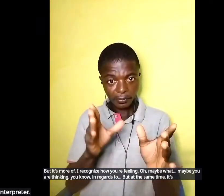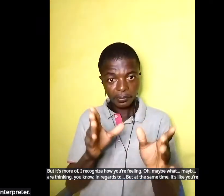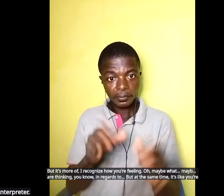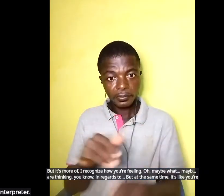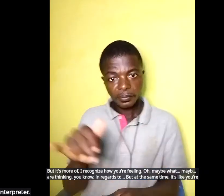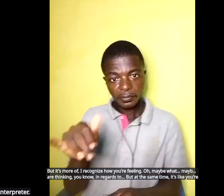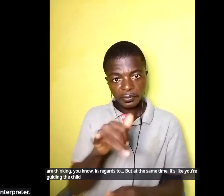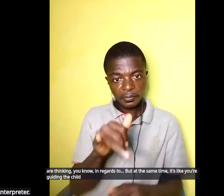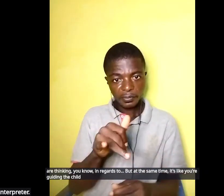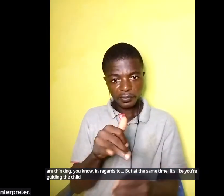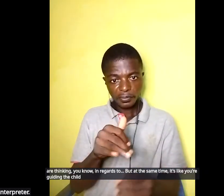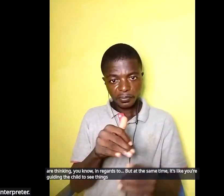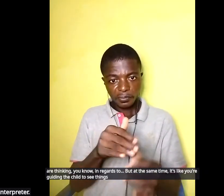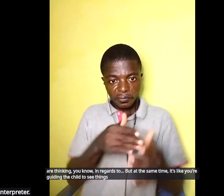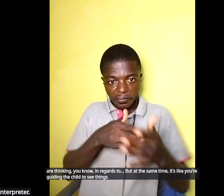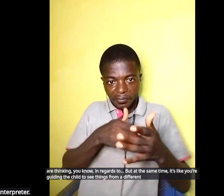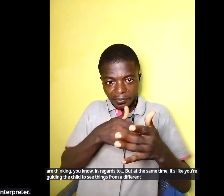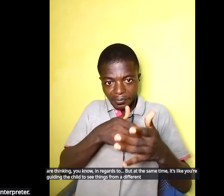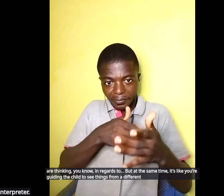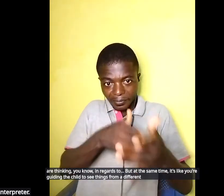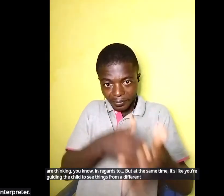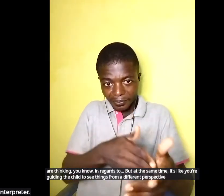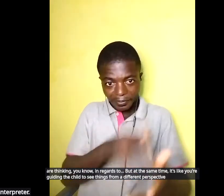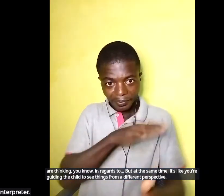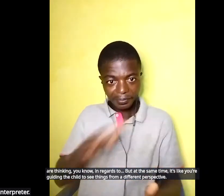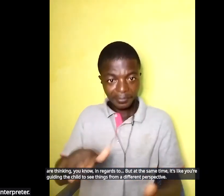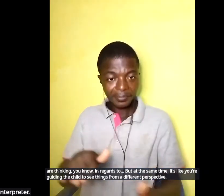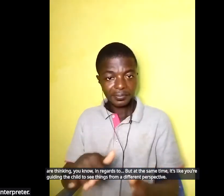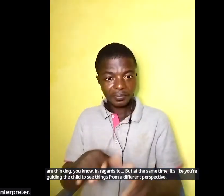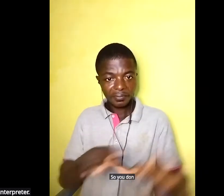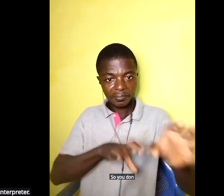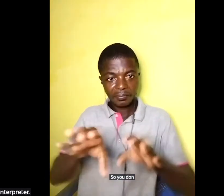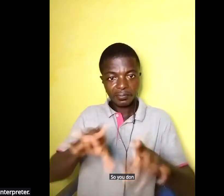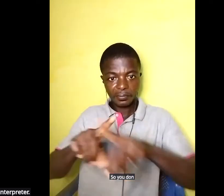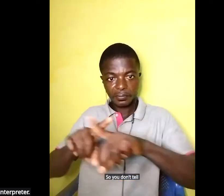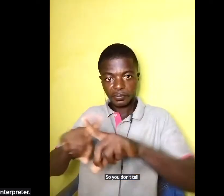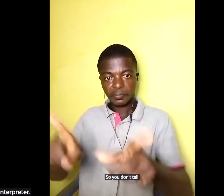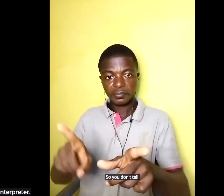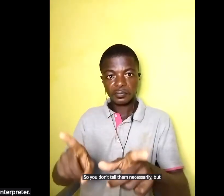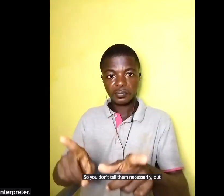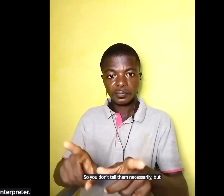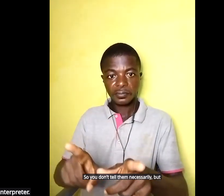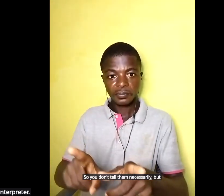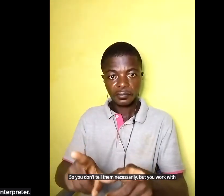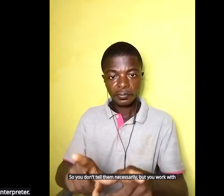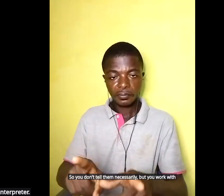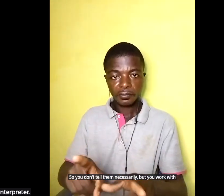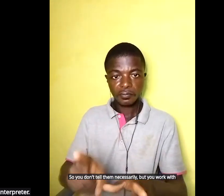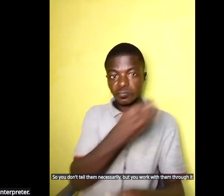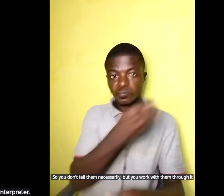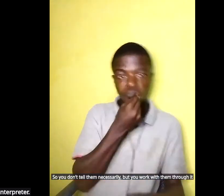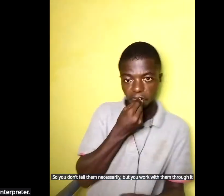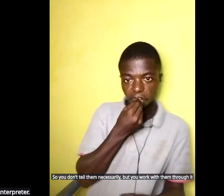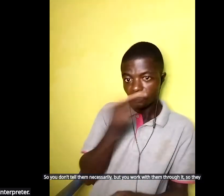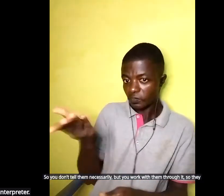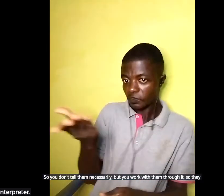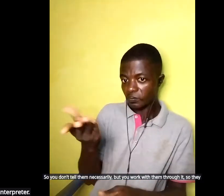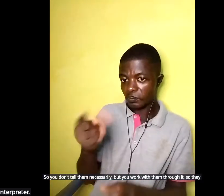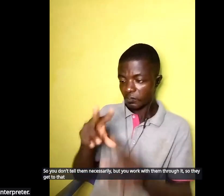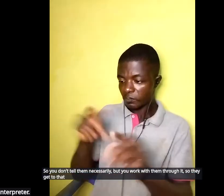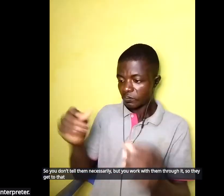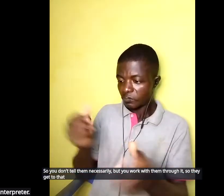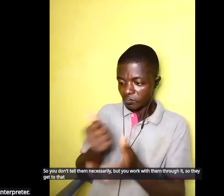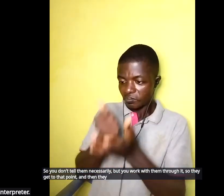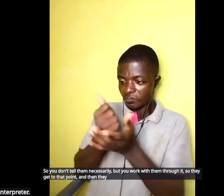the child to see things from a different perspective. So you don't tell them necessarily, but you work with them through it. So they get to that point and